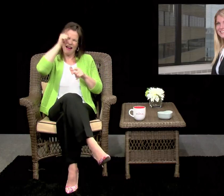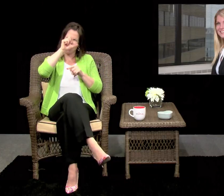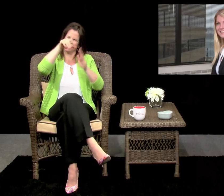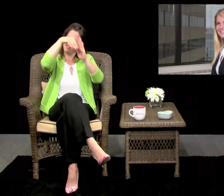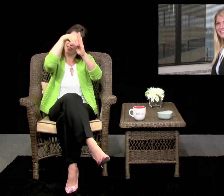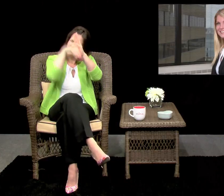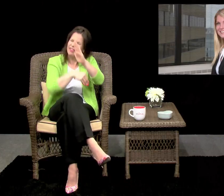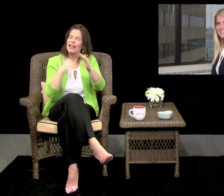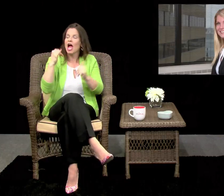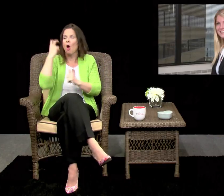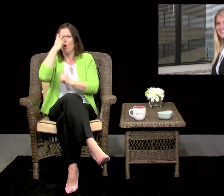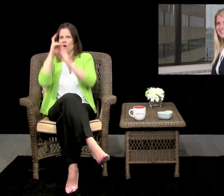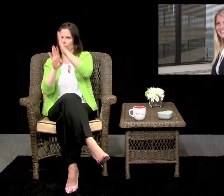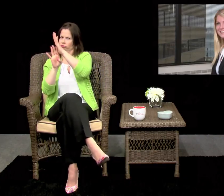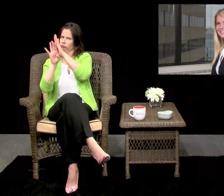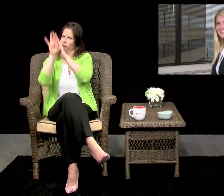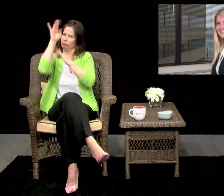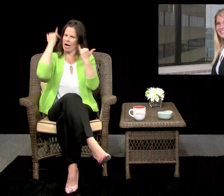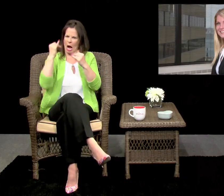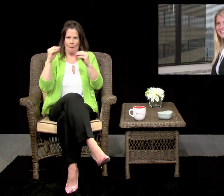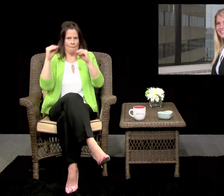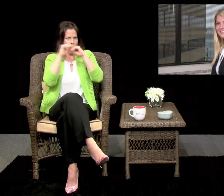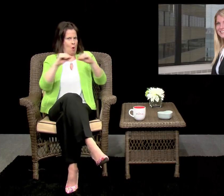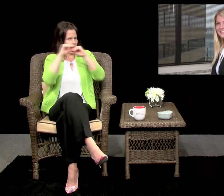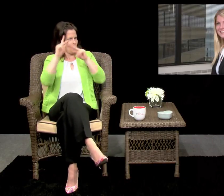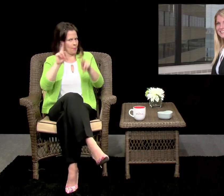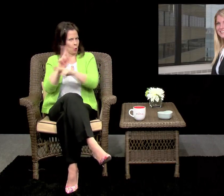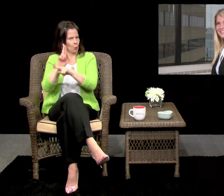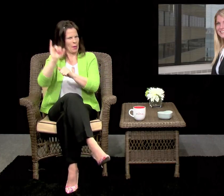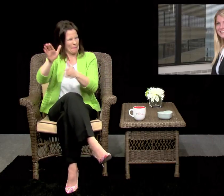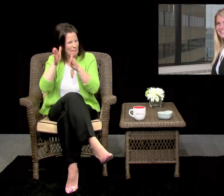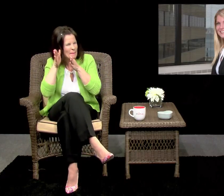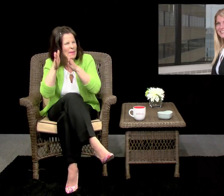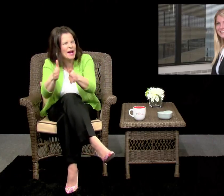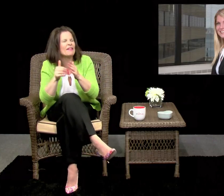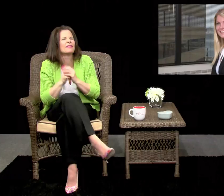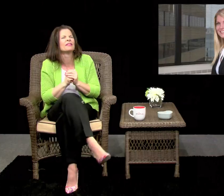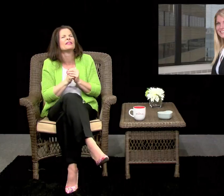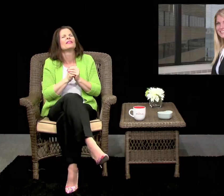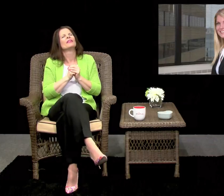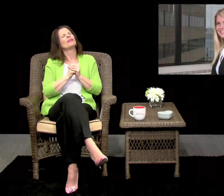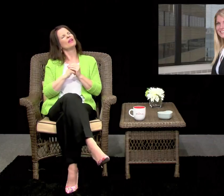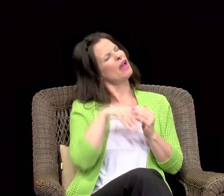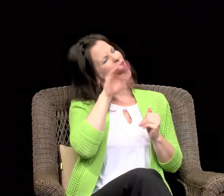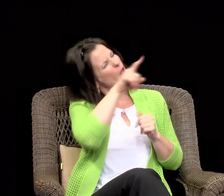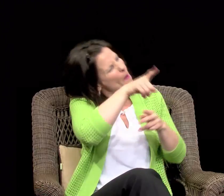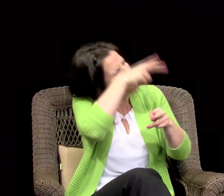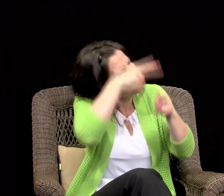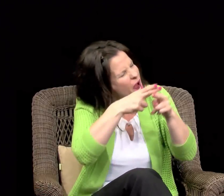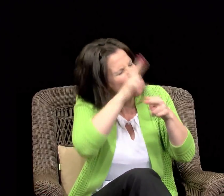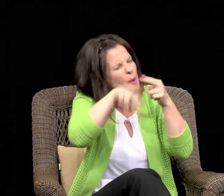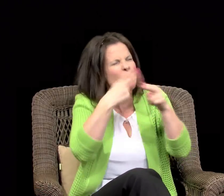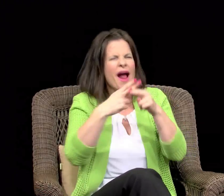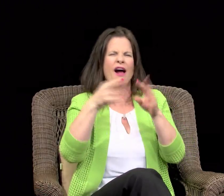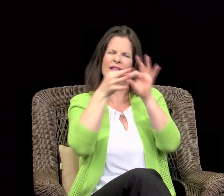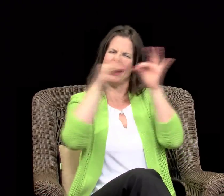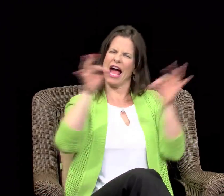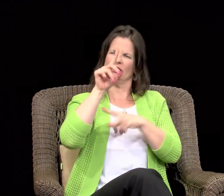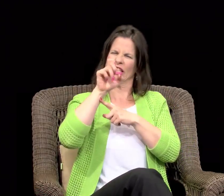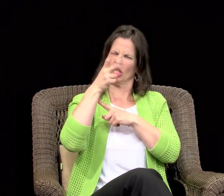it. But ASL is on the decline and oralism is increasing and people need to use that path. And she